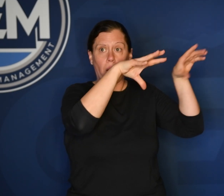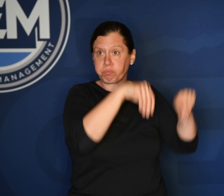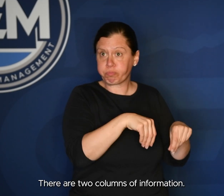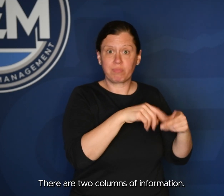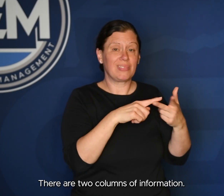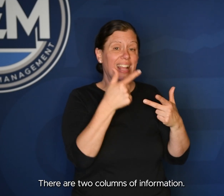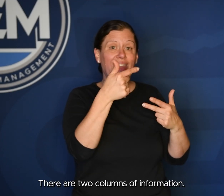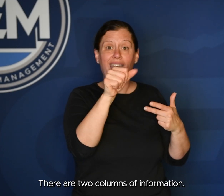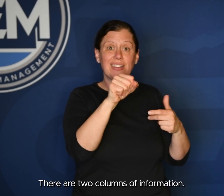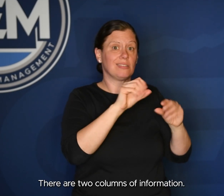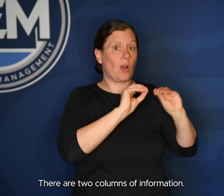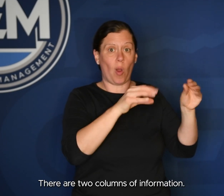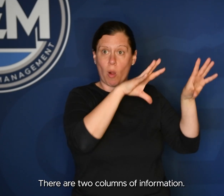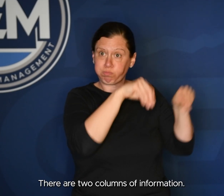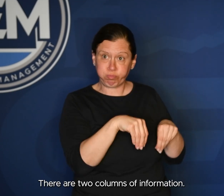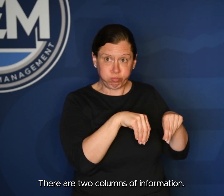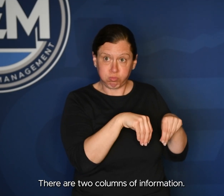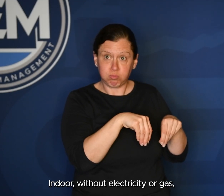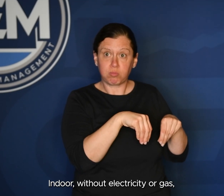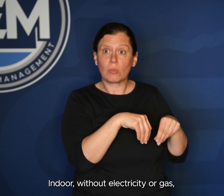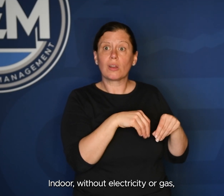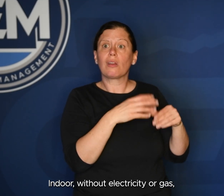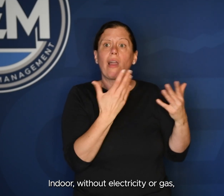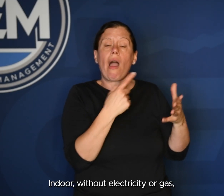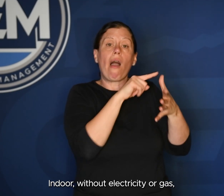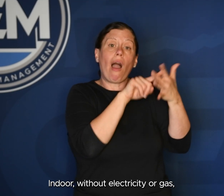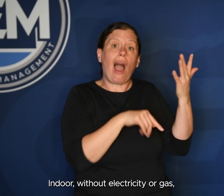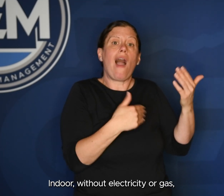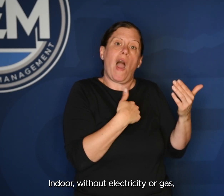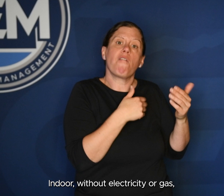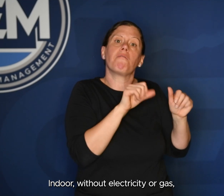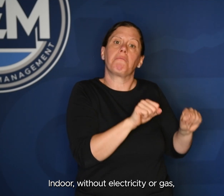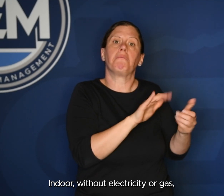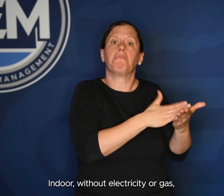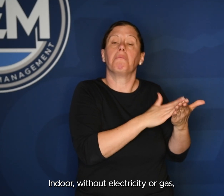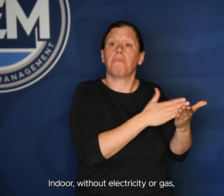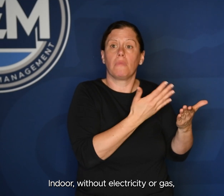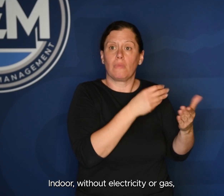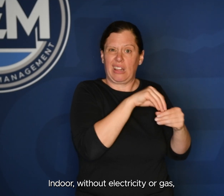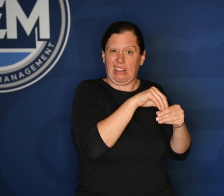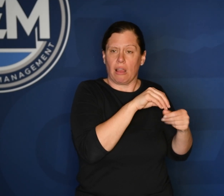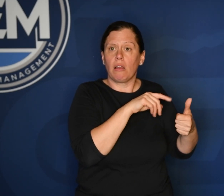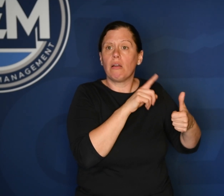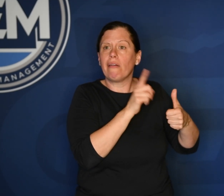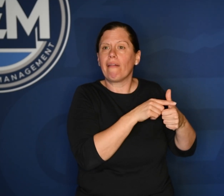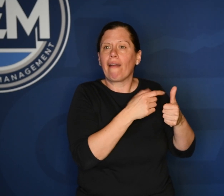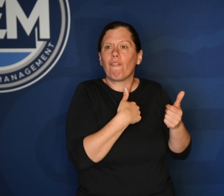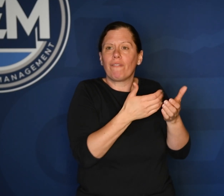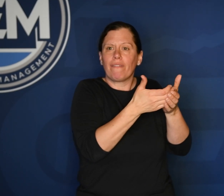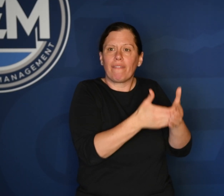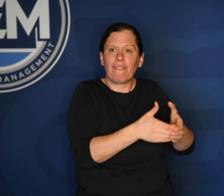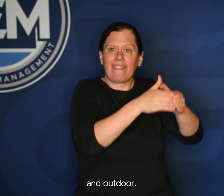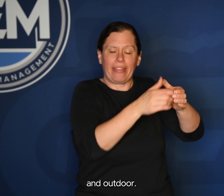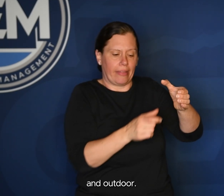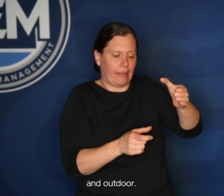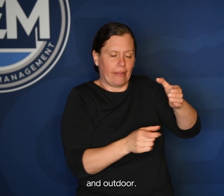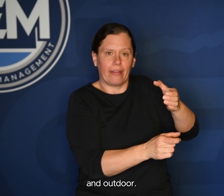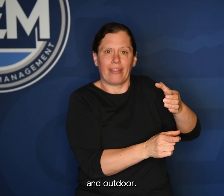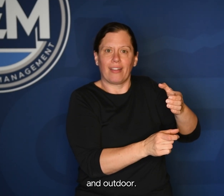There are two columns of information: indoor, without electricity or gas, and outdoor.